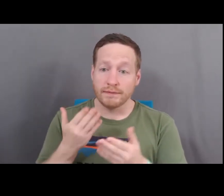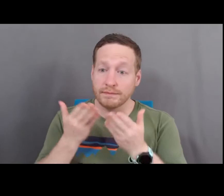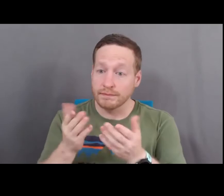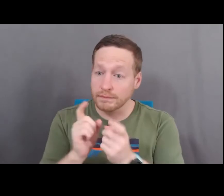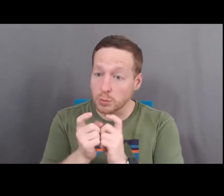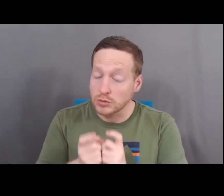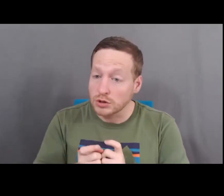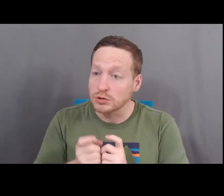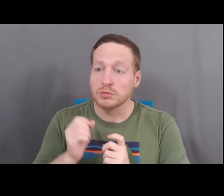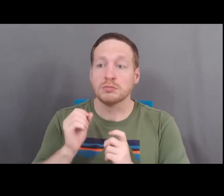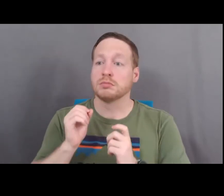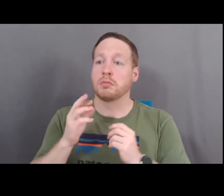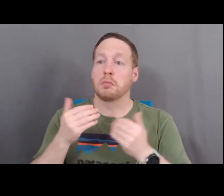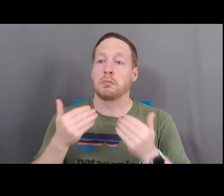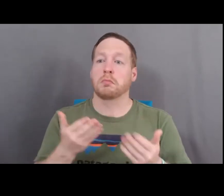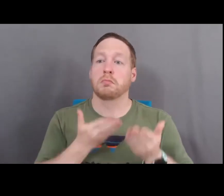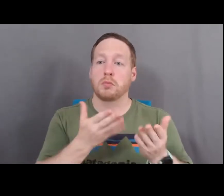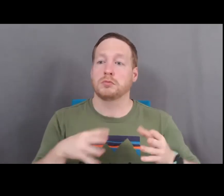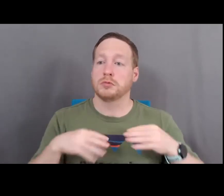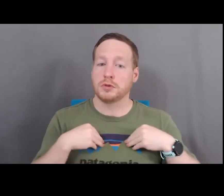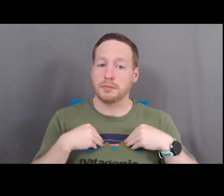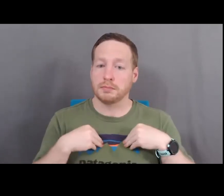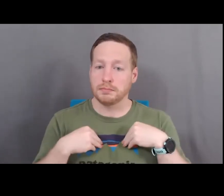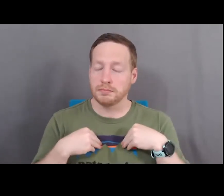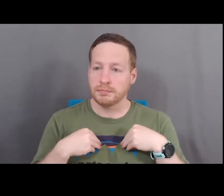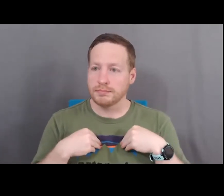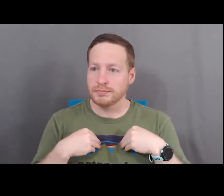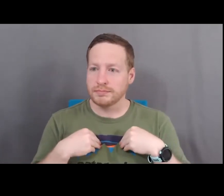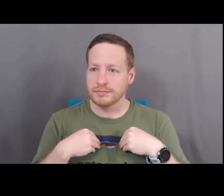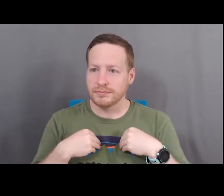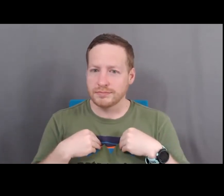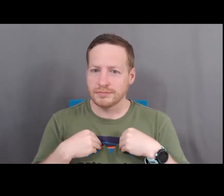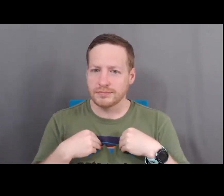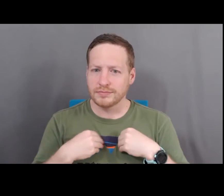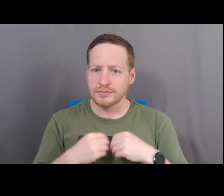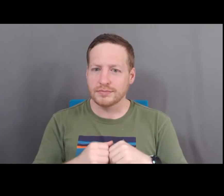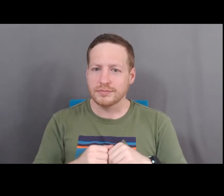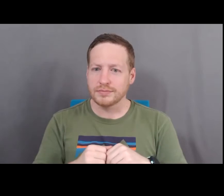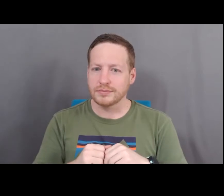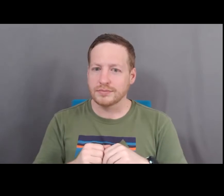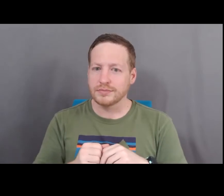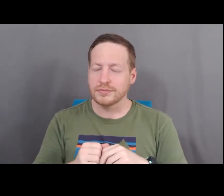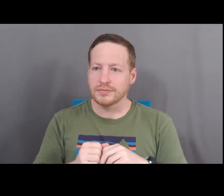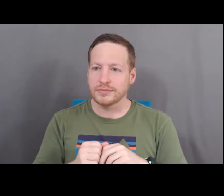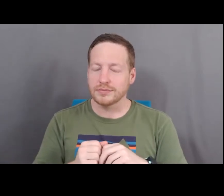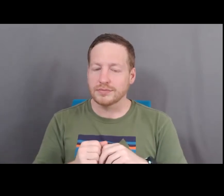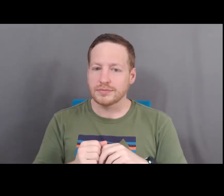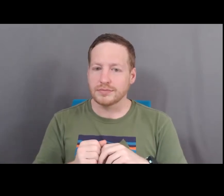So does anyone have a motion for revisions, or does anyone want to make a motion to accept as they are?